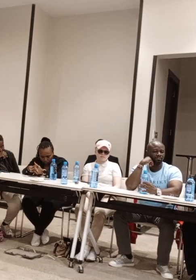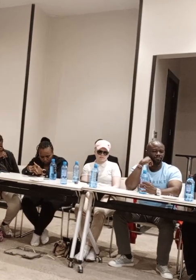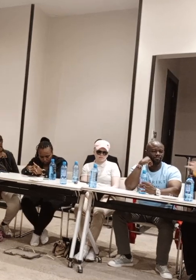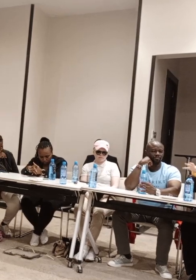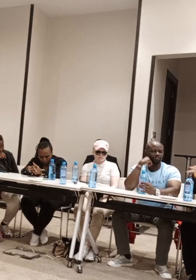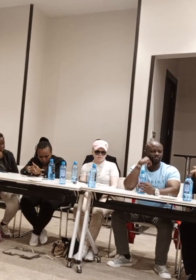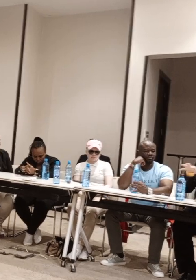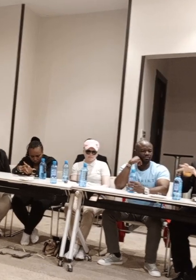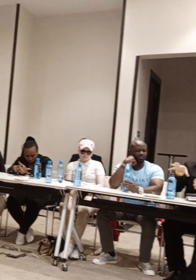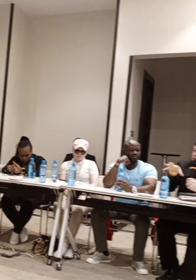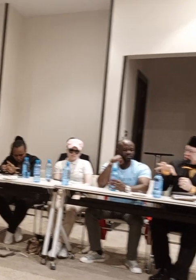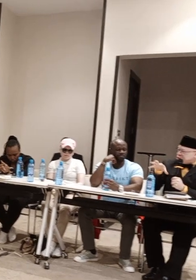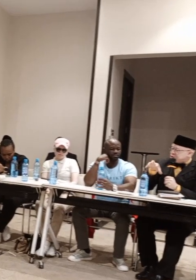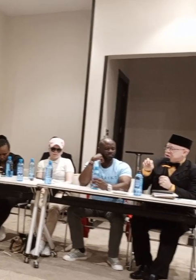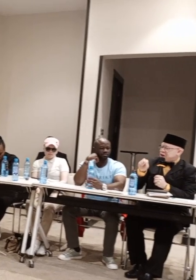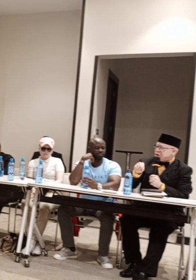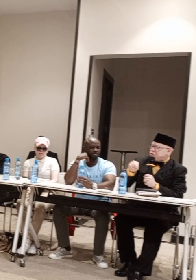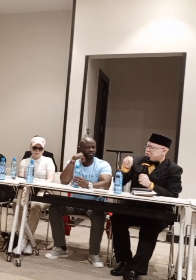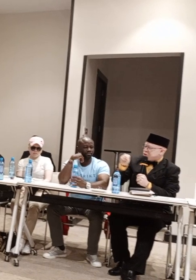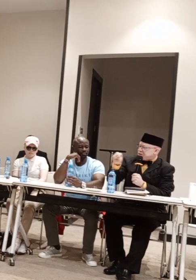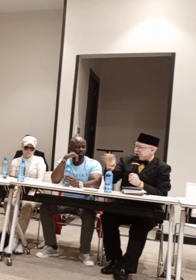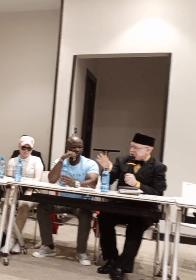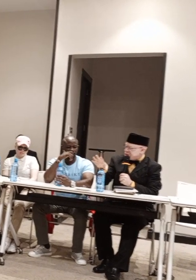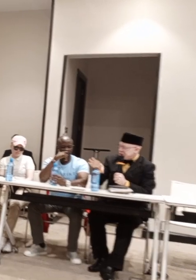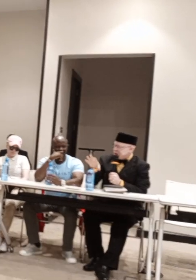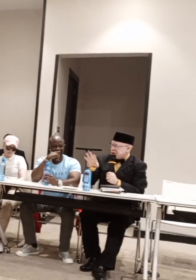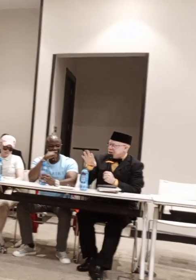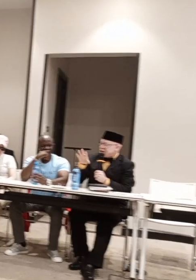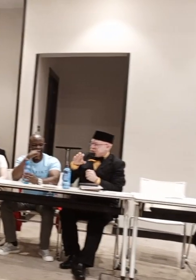of the acrimonious political position that I was, because they had removed me from the